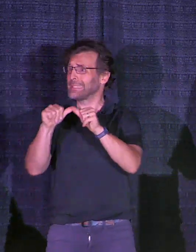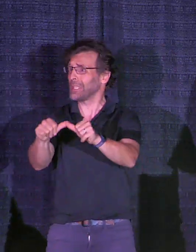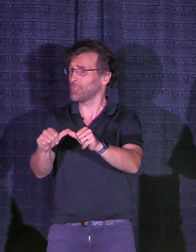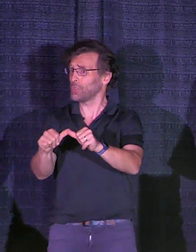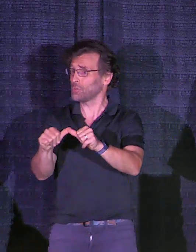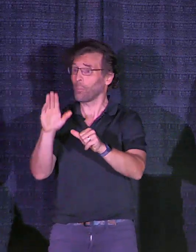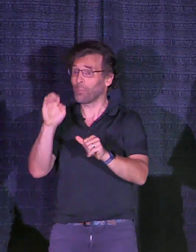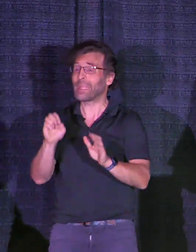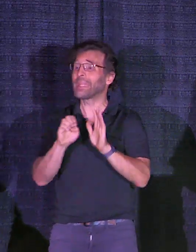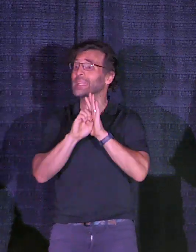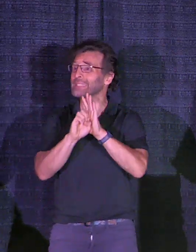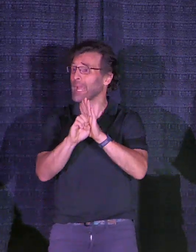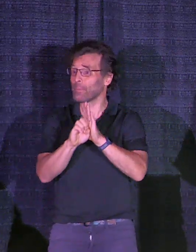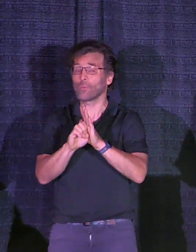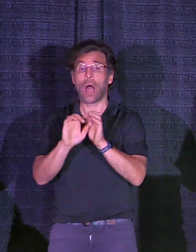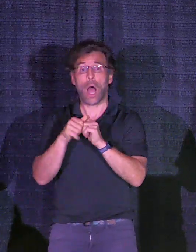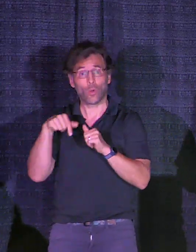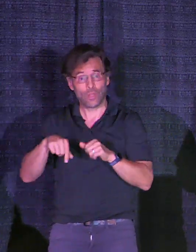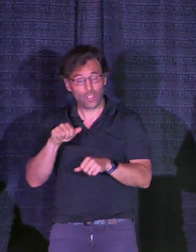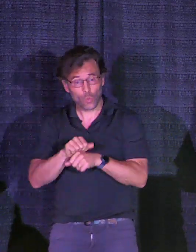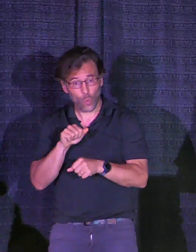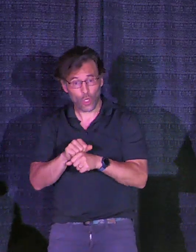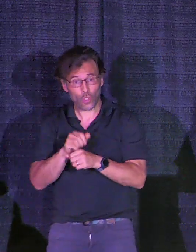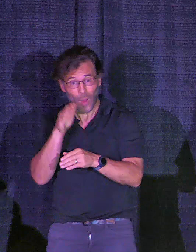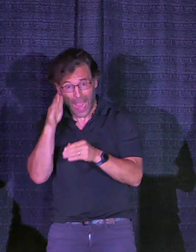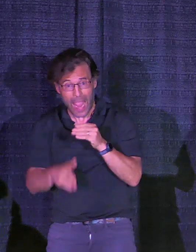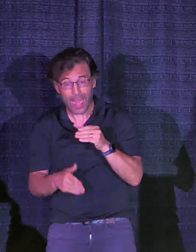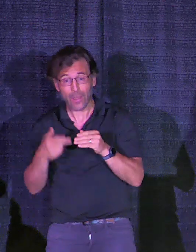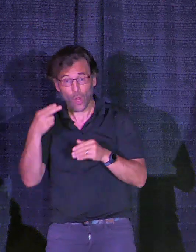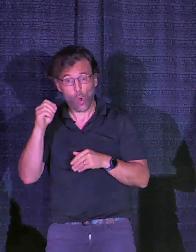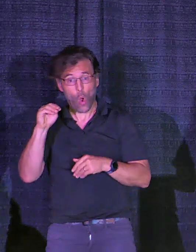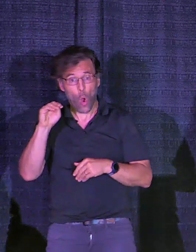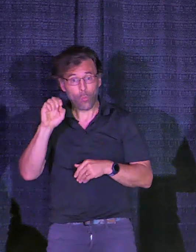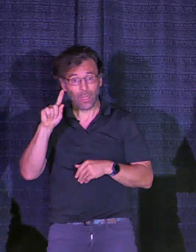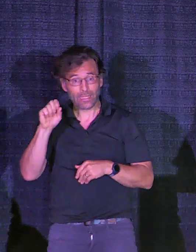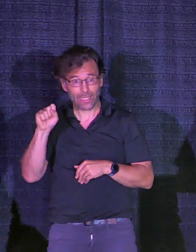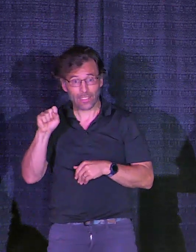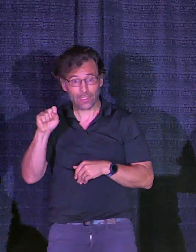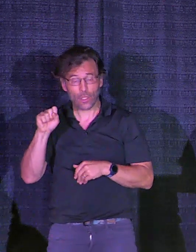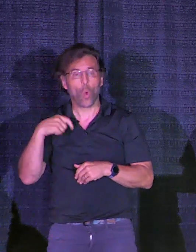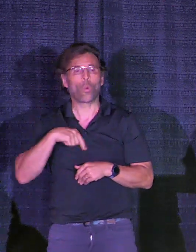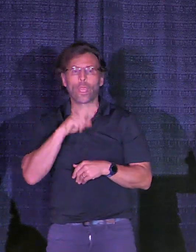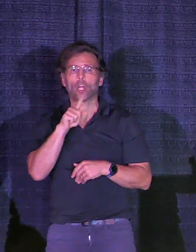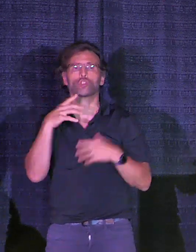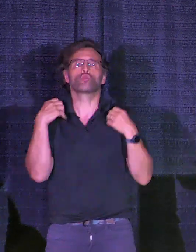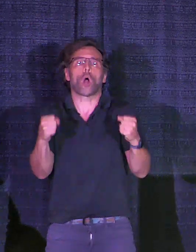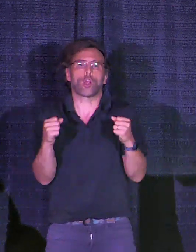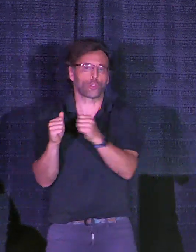example of how in this work to end homelessness, we are stronger together.